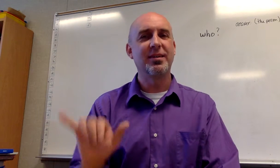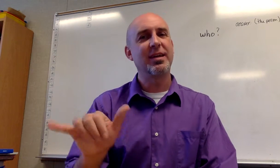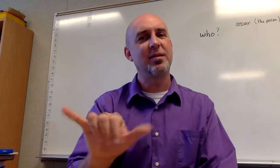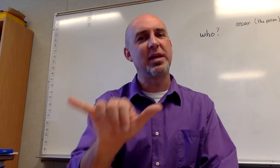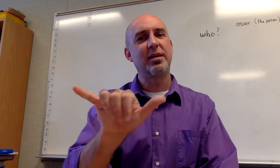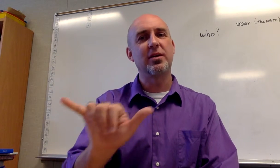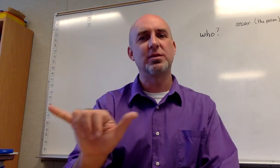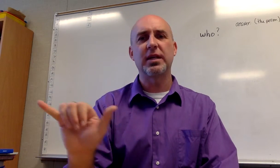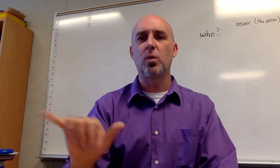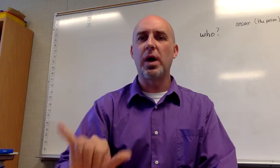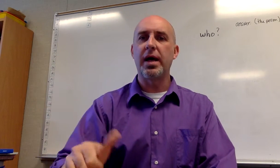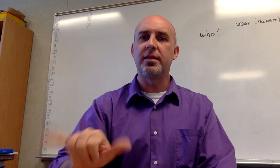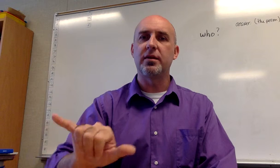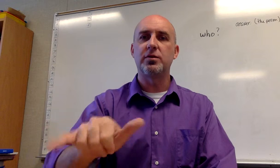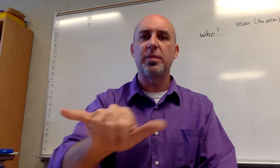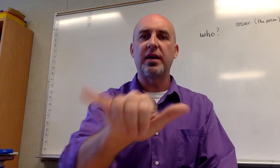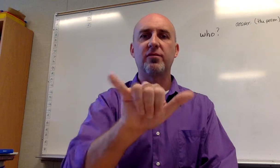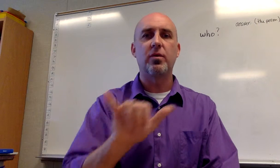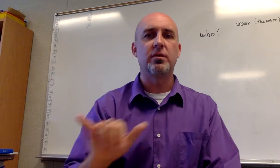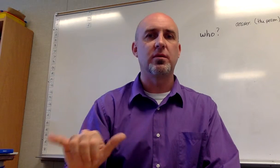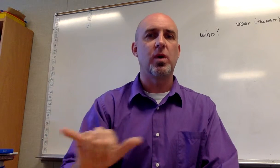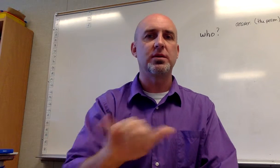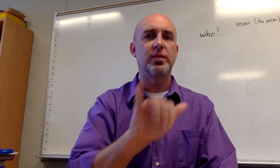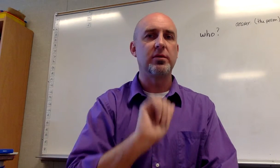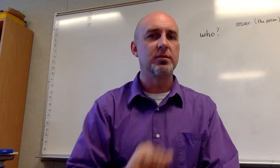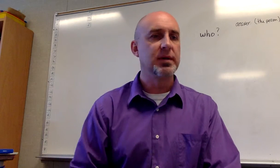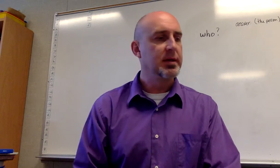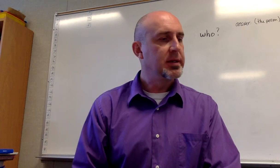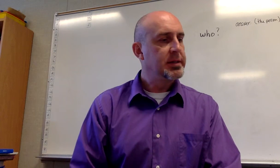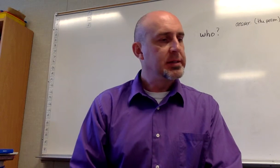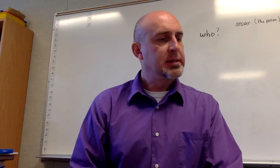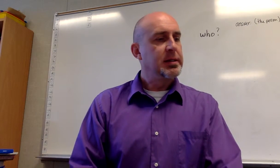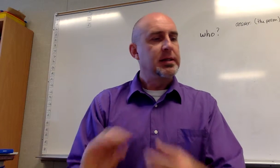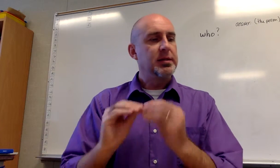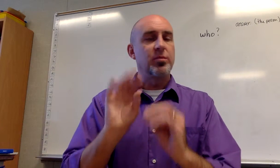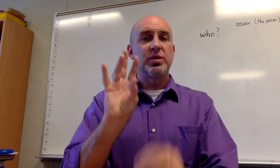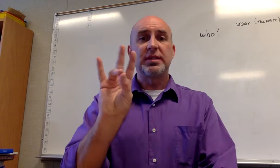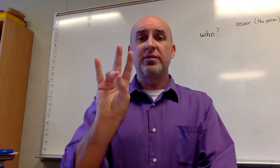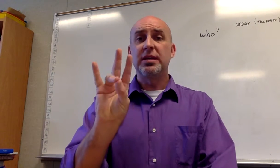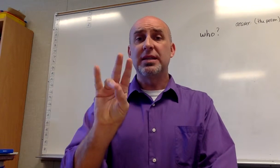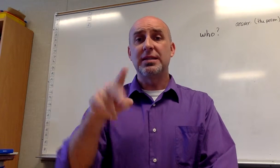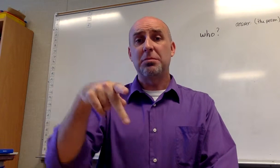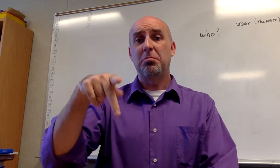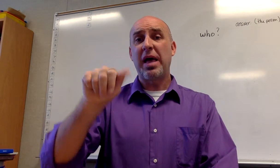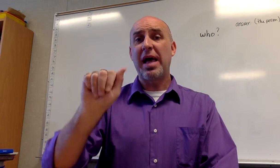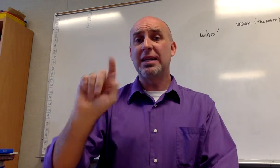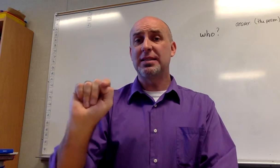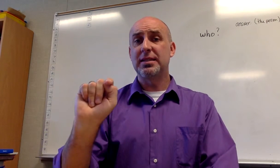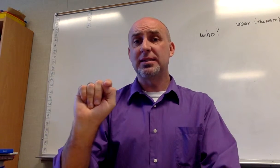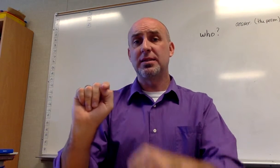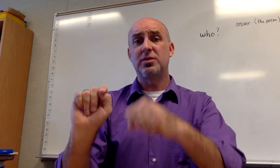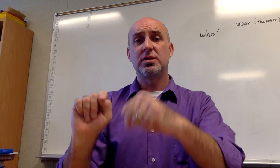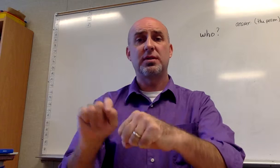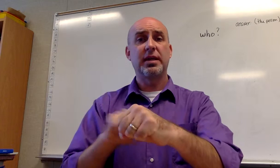kind of make it go. It's like a Y that goes back and forth and walks around. Number 7 is pat, and it's just like